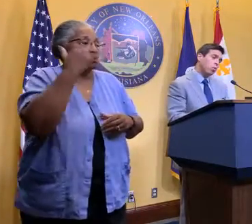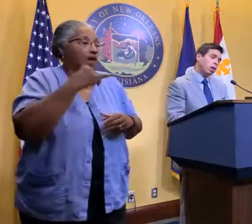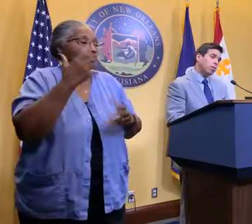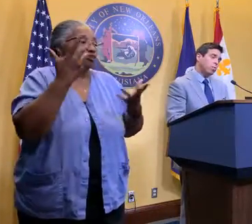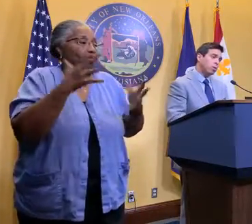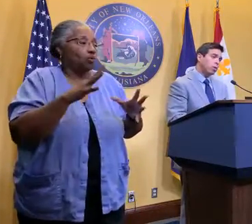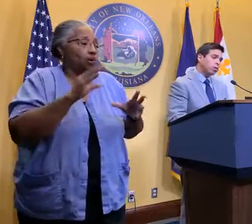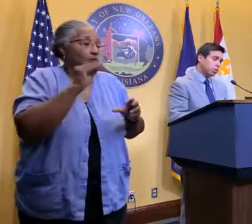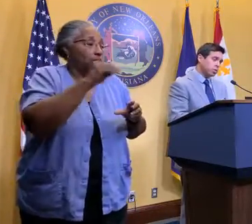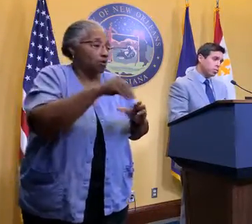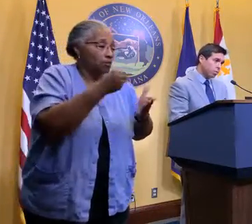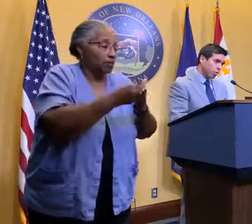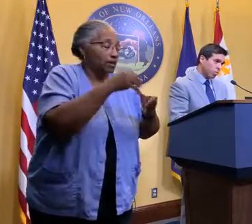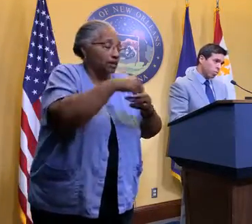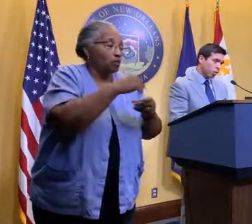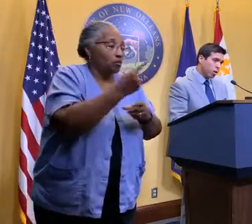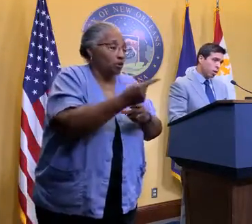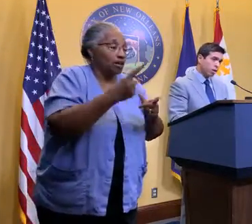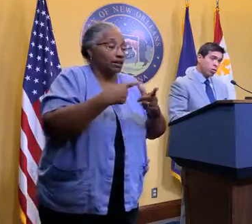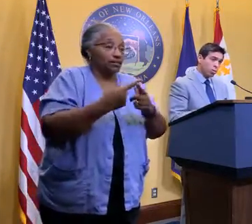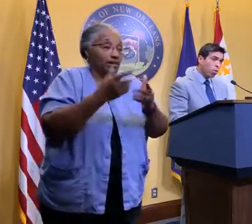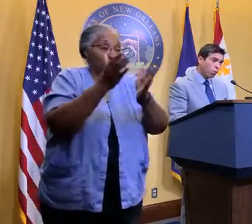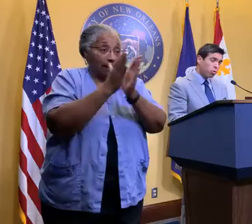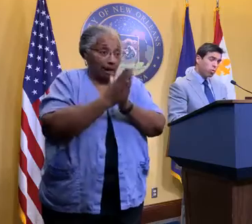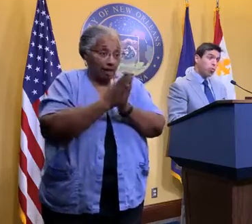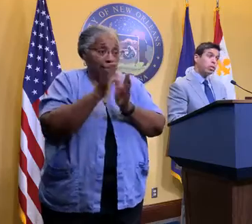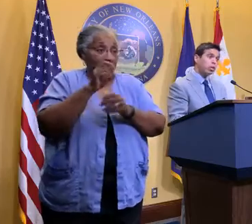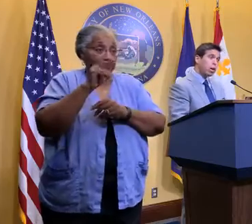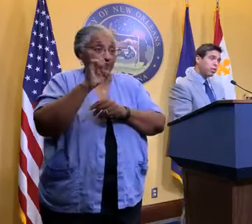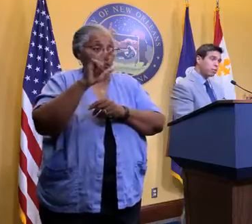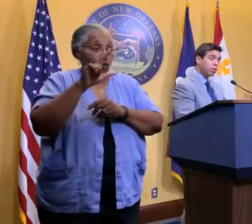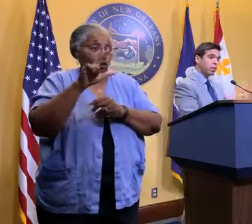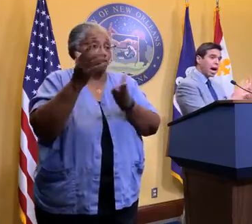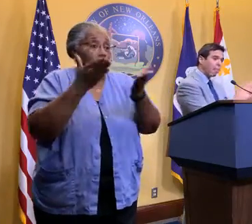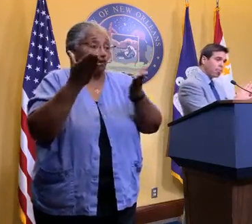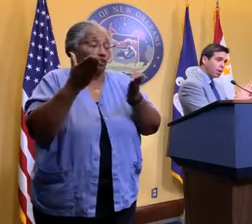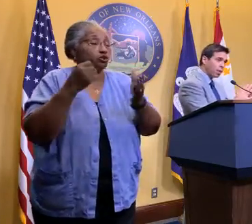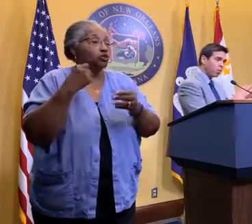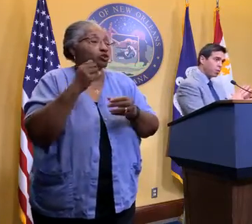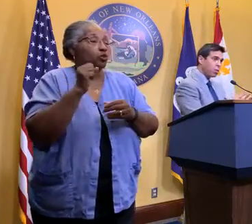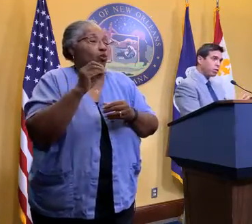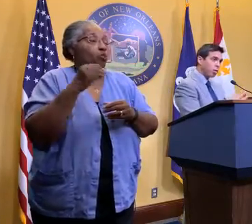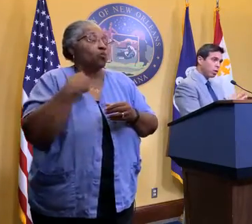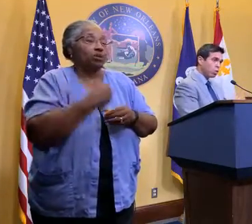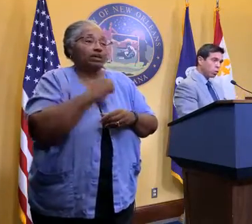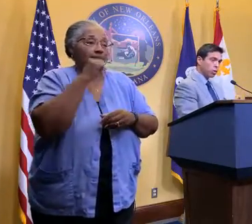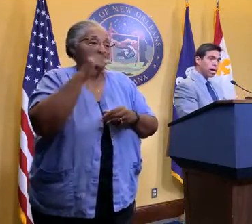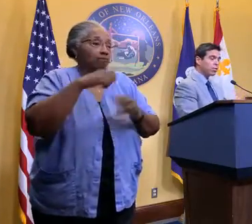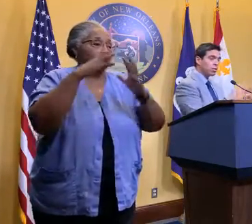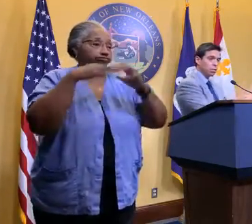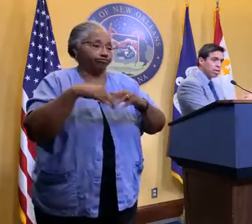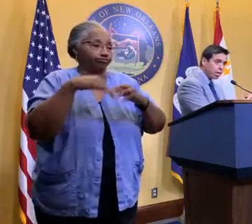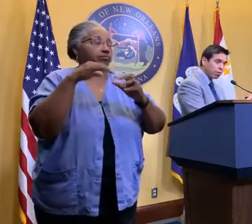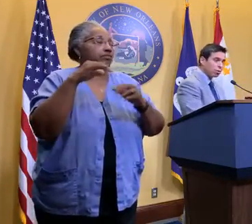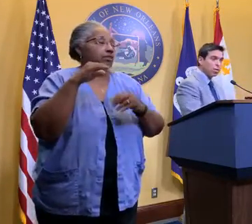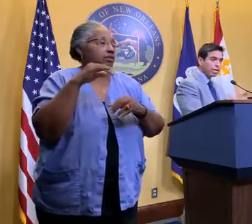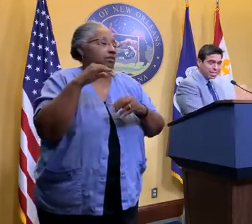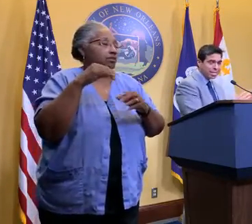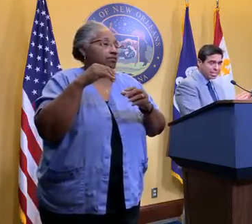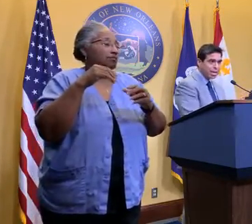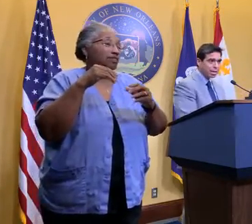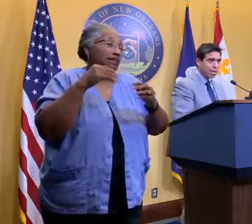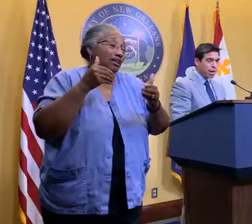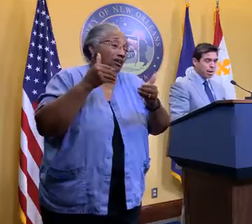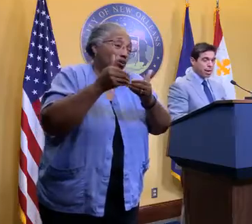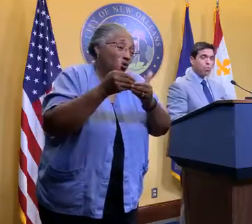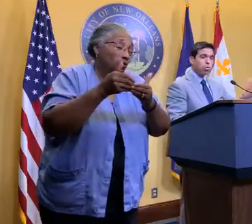bunch in one, and why the request of the Civil Service Commission is so important, so that we don't have to collapse that request toward the last 30 days or the